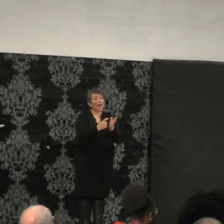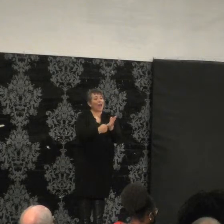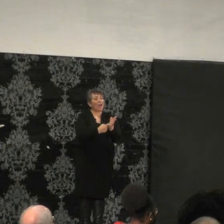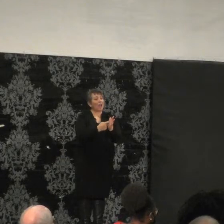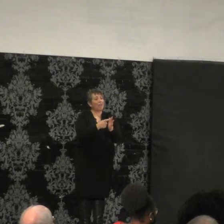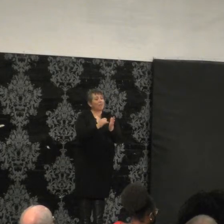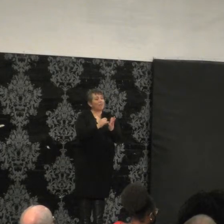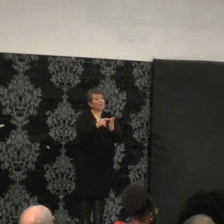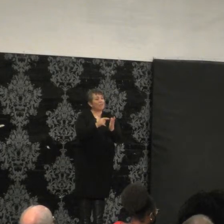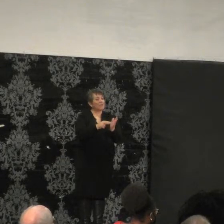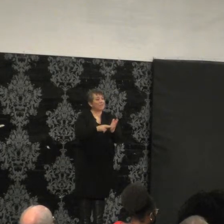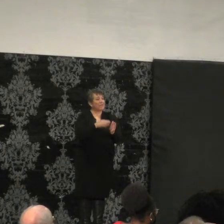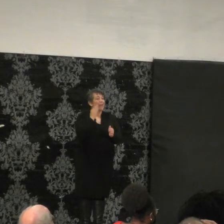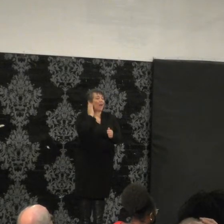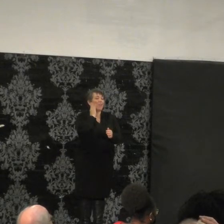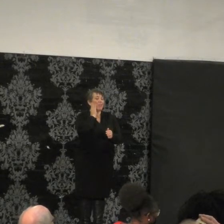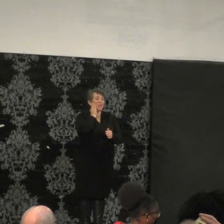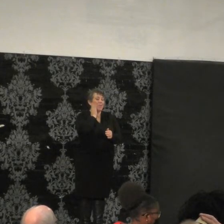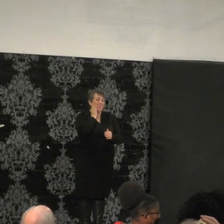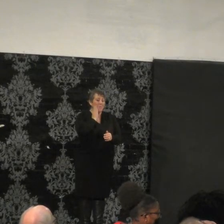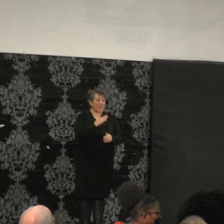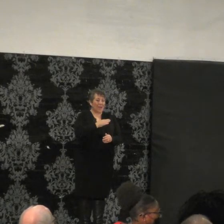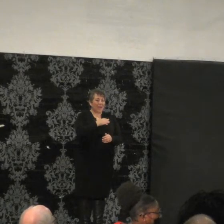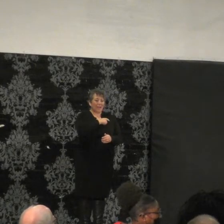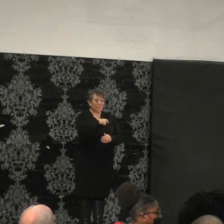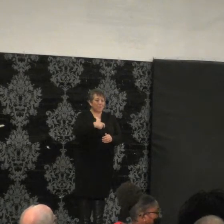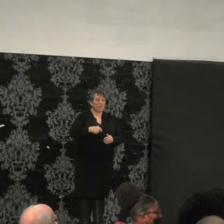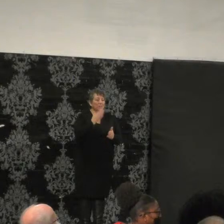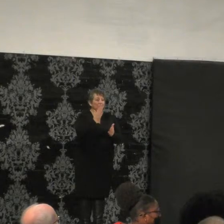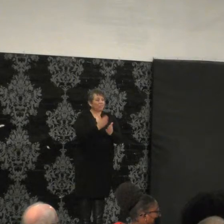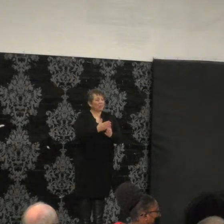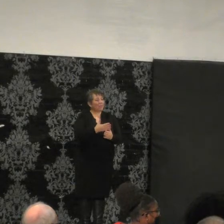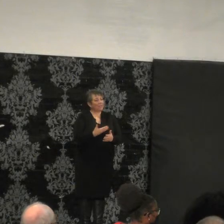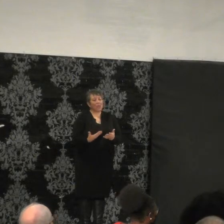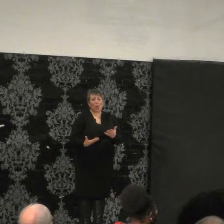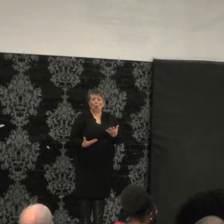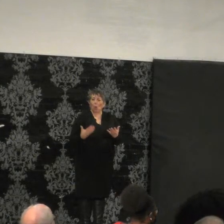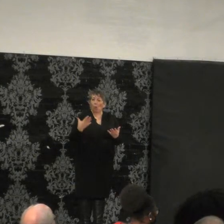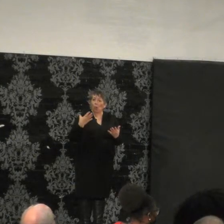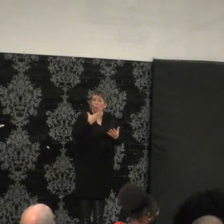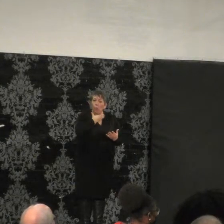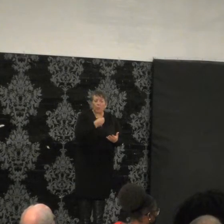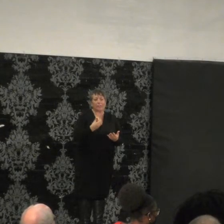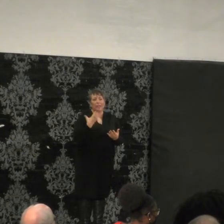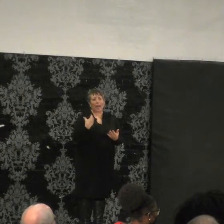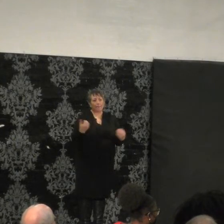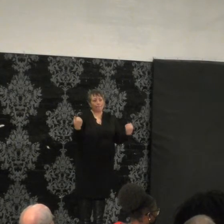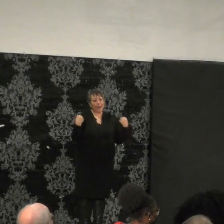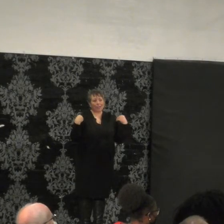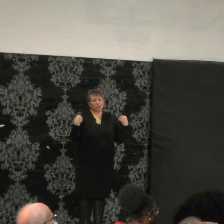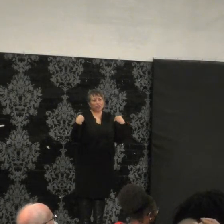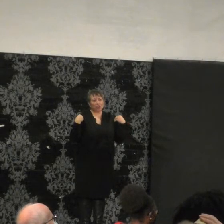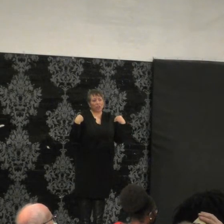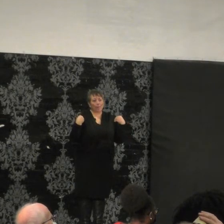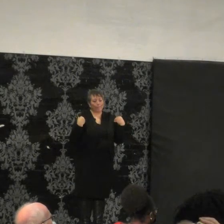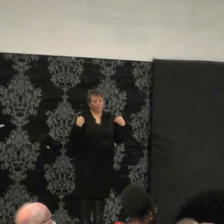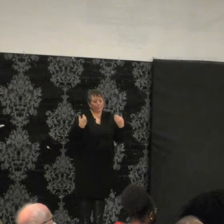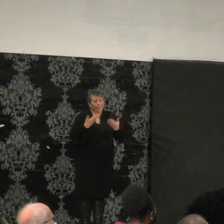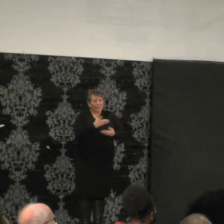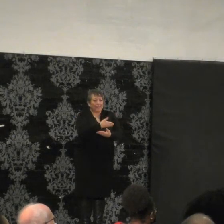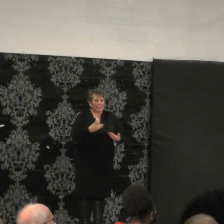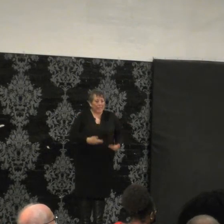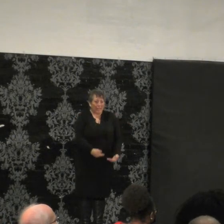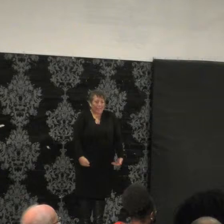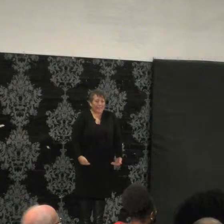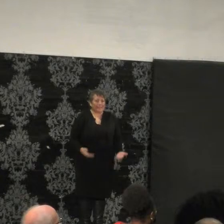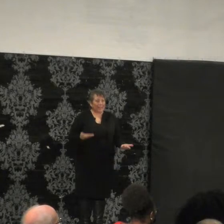wish I'd brought my gym kit, but don't worry, Debbie Weeks-Bernard, my Deputy Mayor, has.